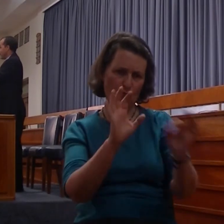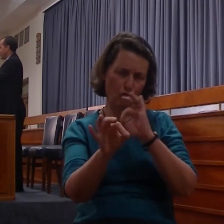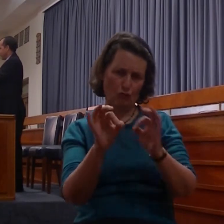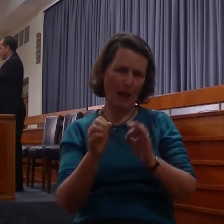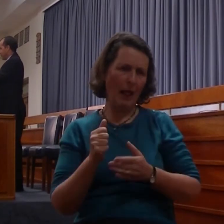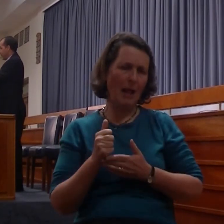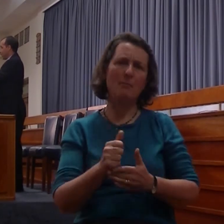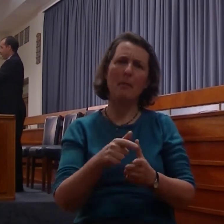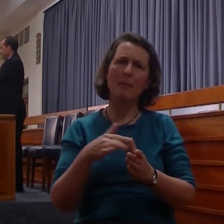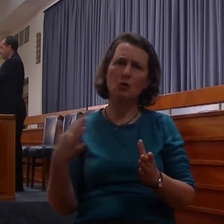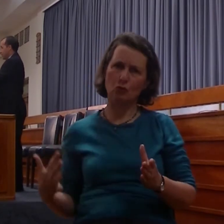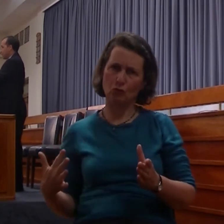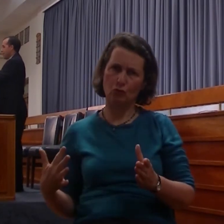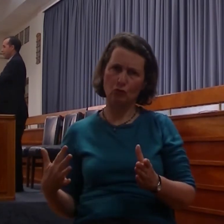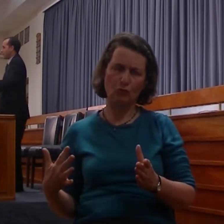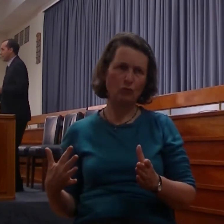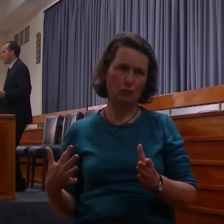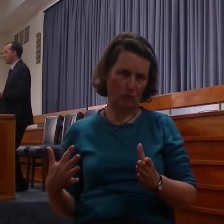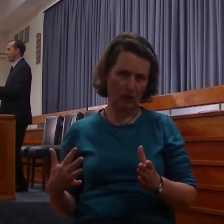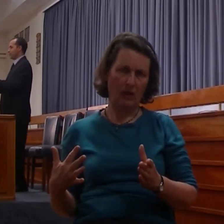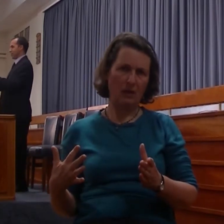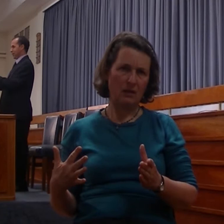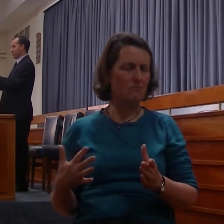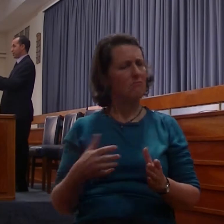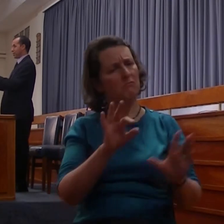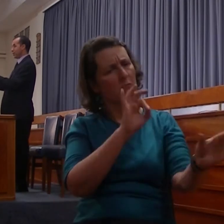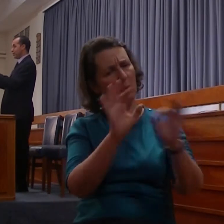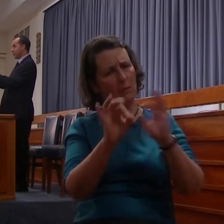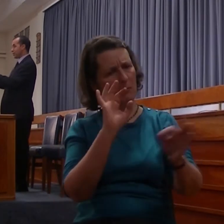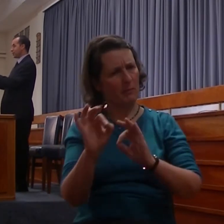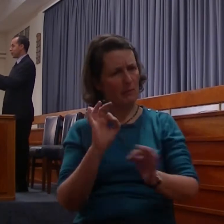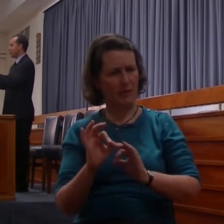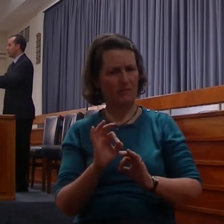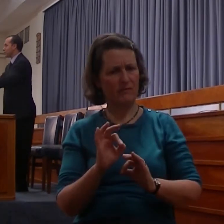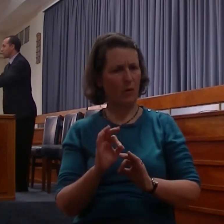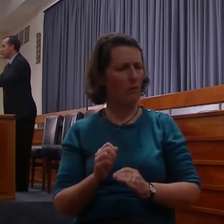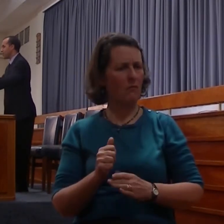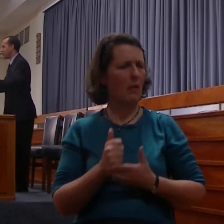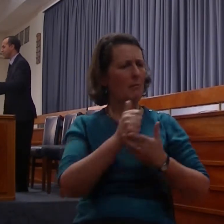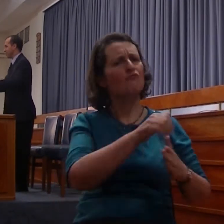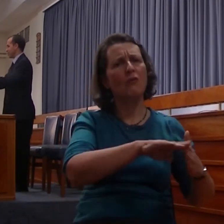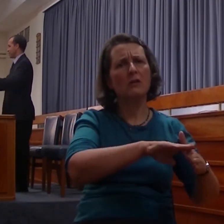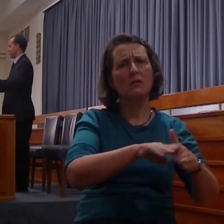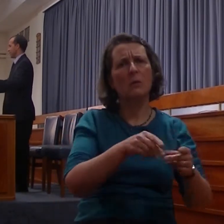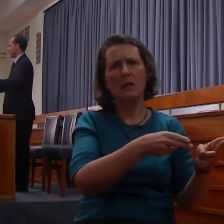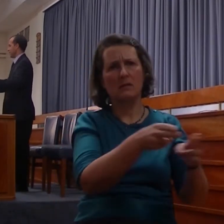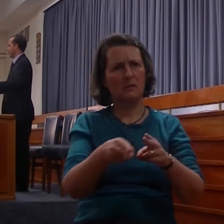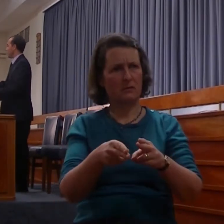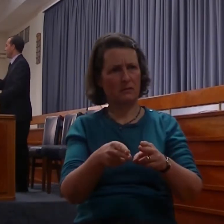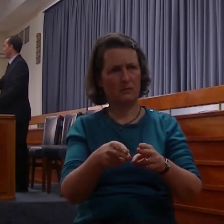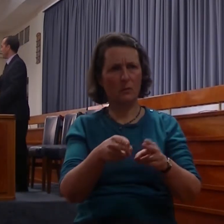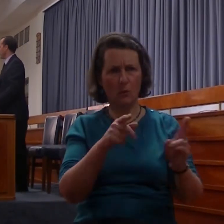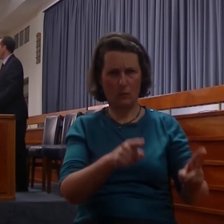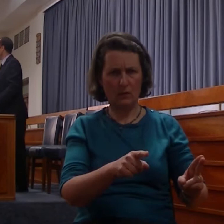men were chosen in order to help the apostles, while the apostles will give themselves to prayer and preaching.